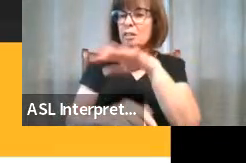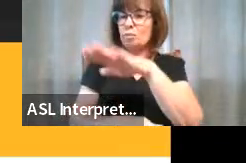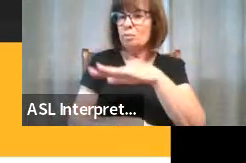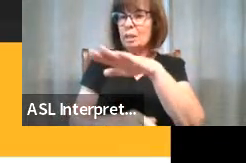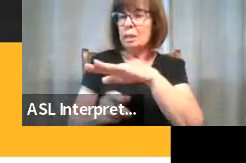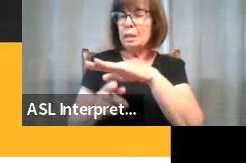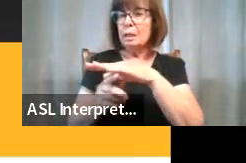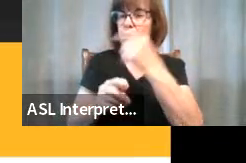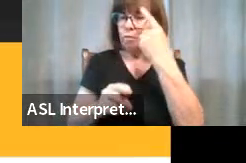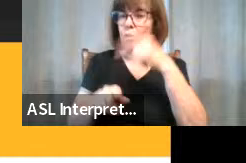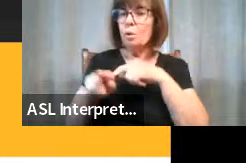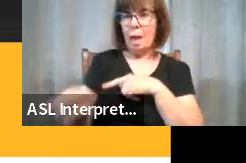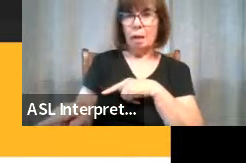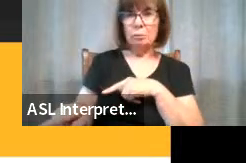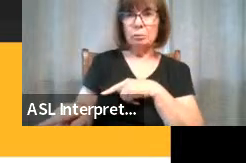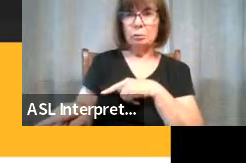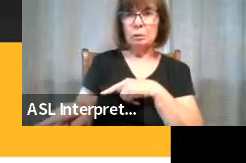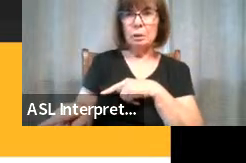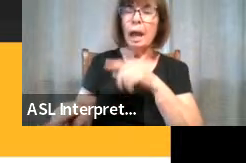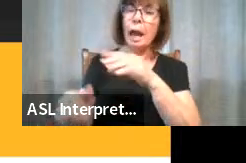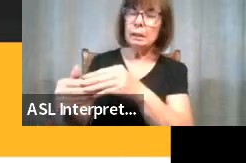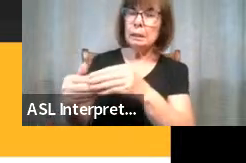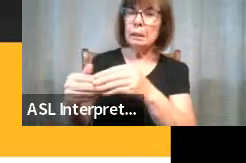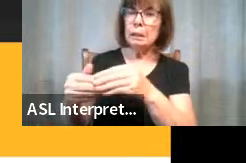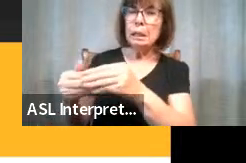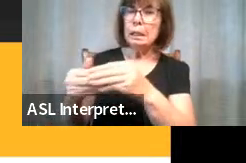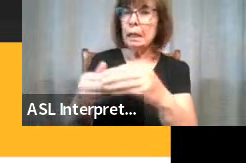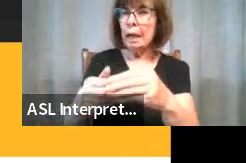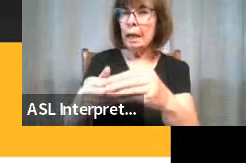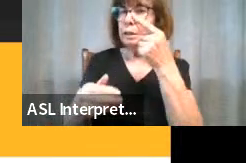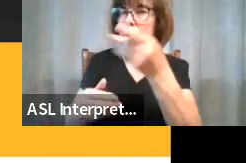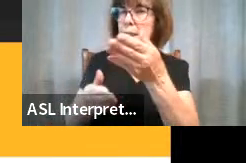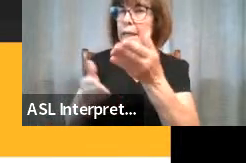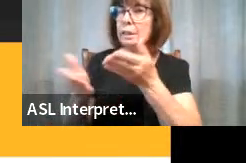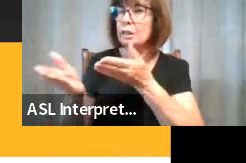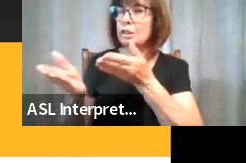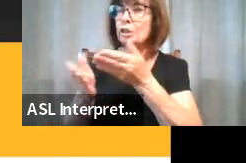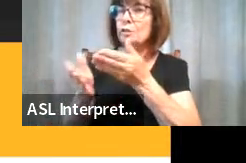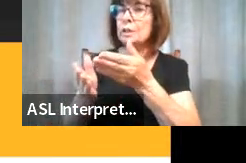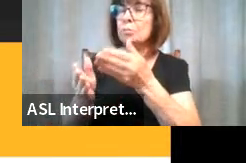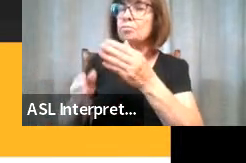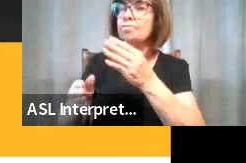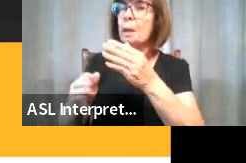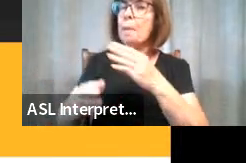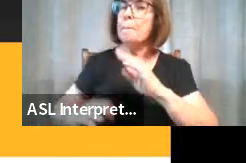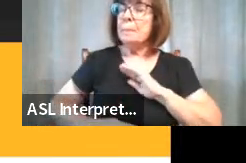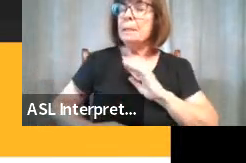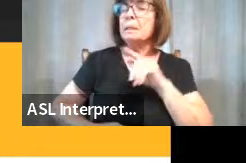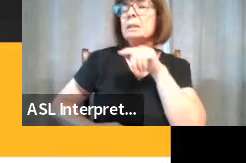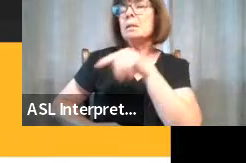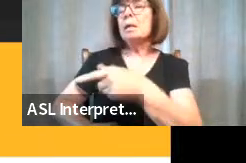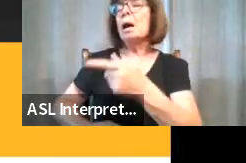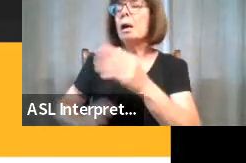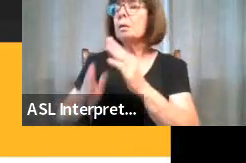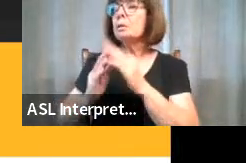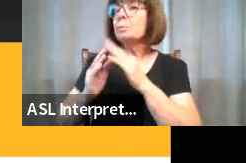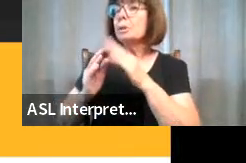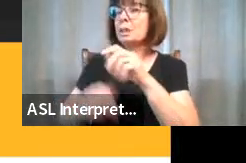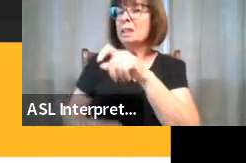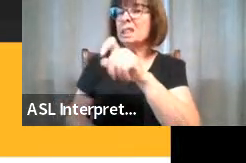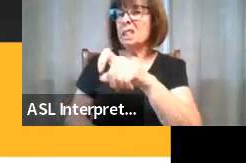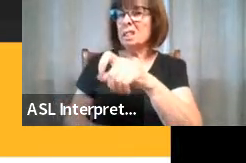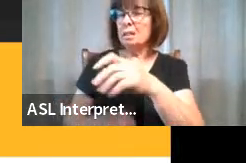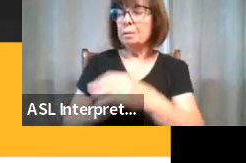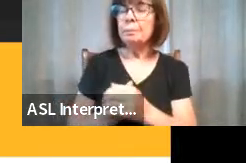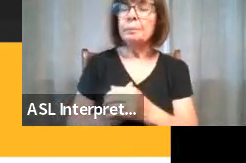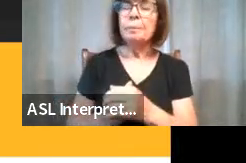monkeypox response and guidance that serves communities' needs. We're also working to have